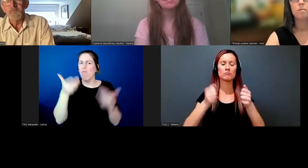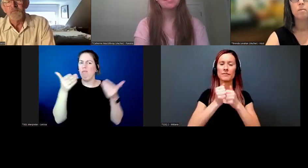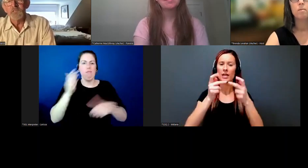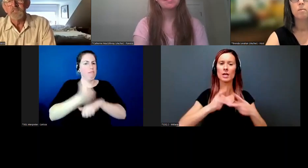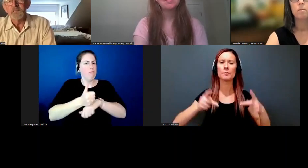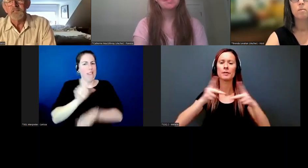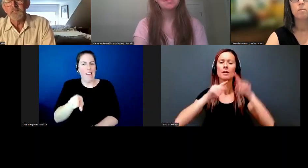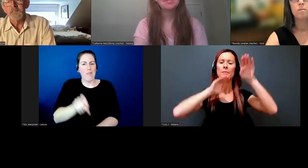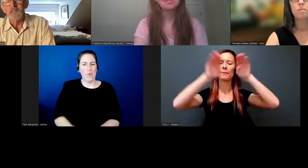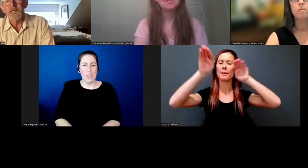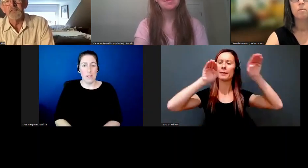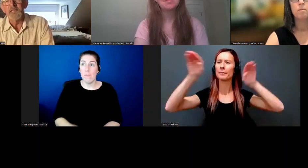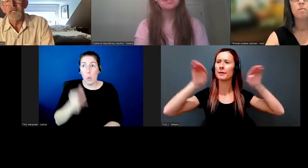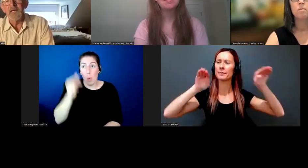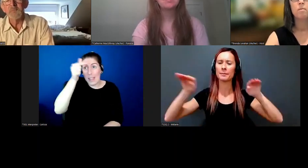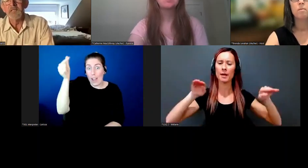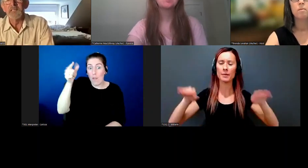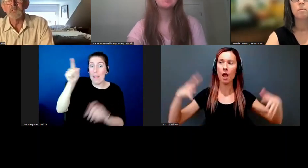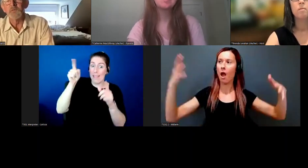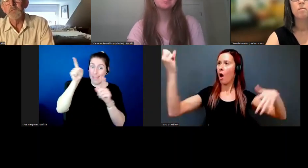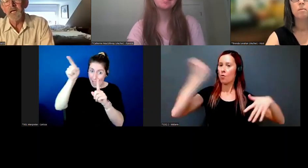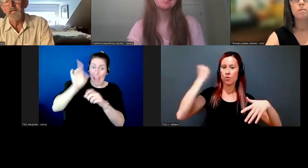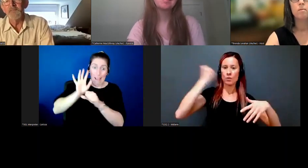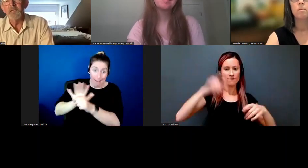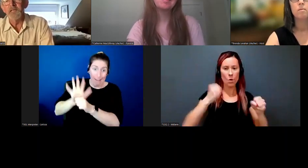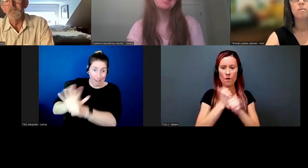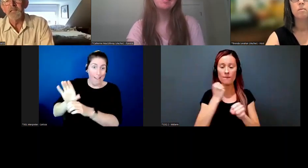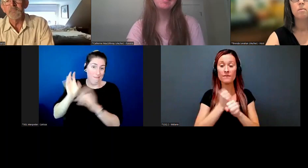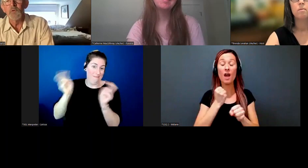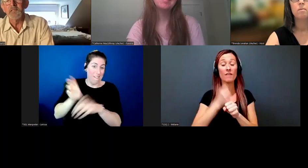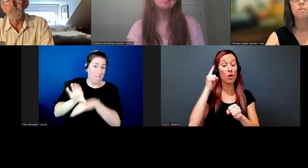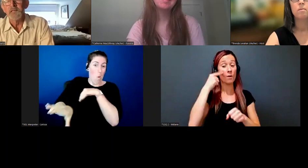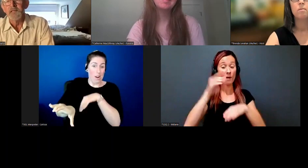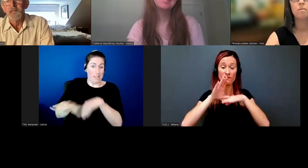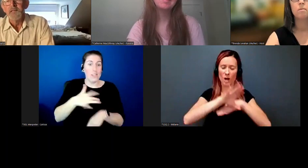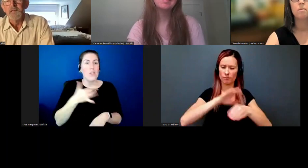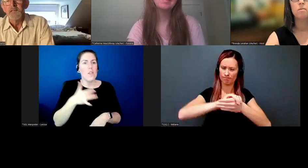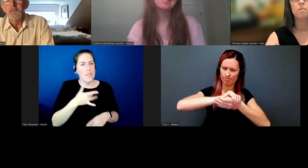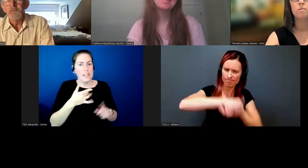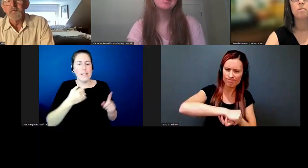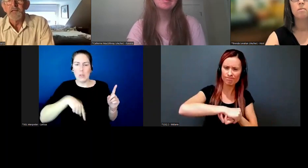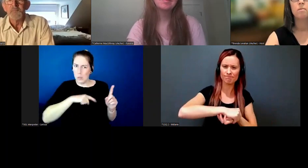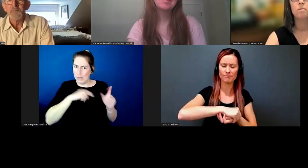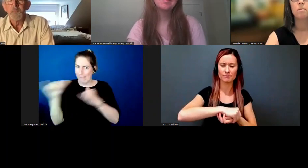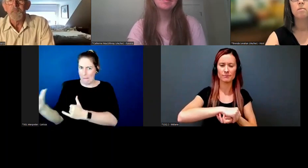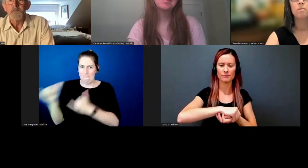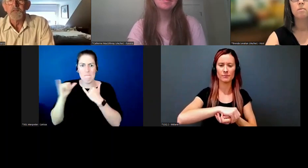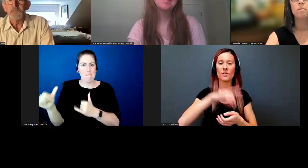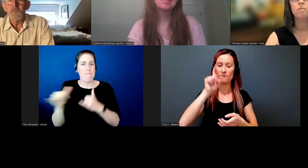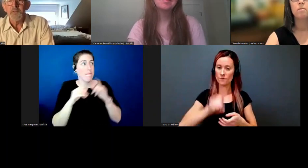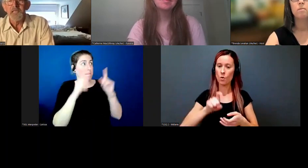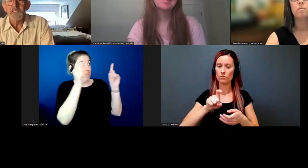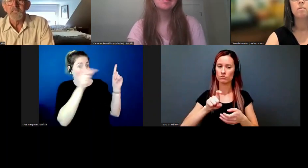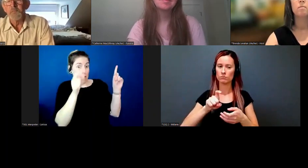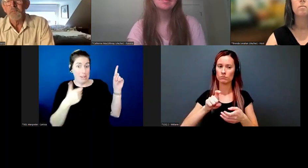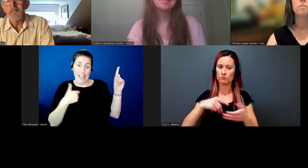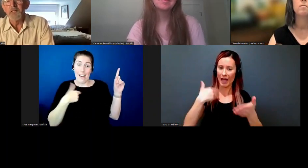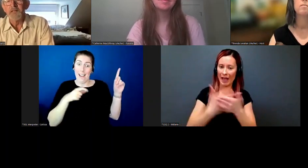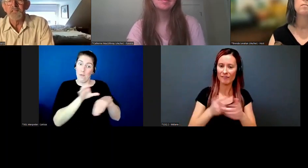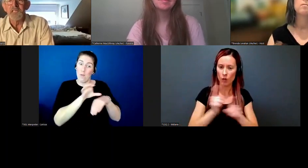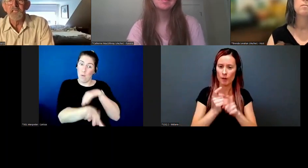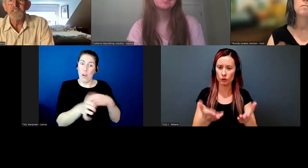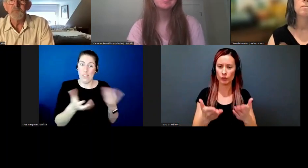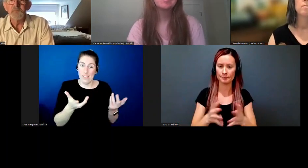government forced it, that it had to be done. So we kind of have to get it to that point. You know, everybody has different